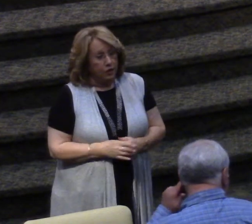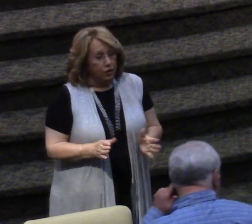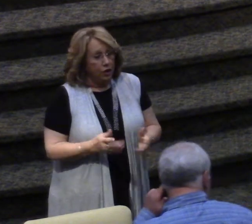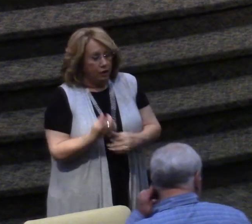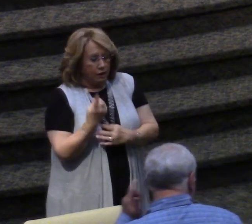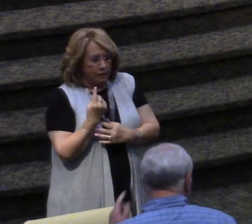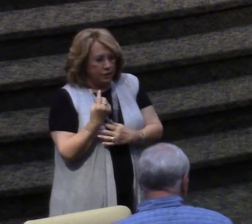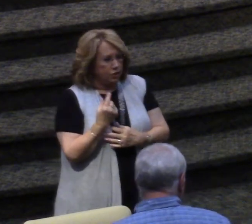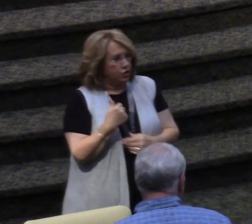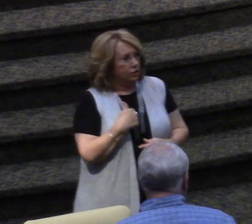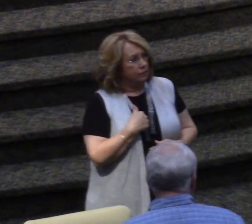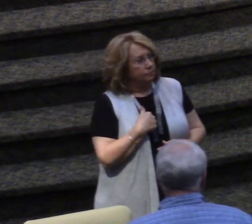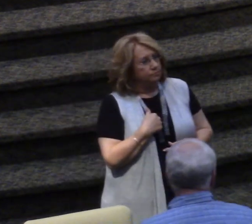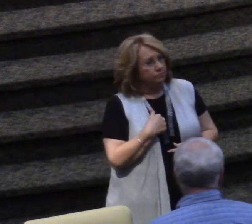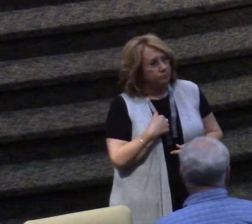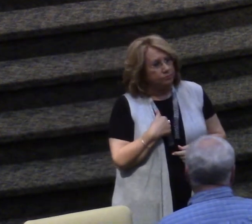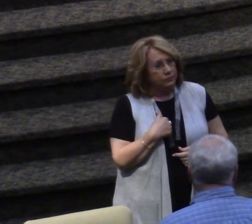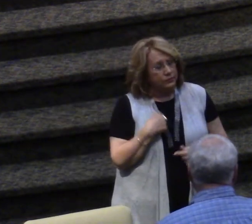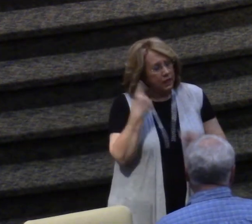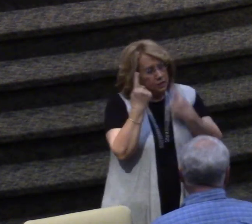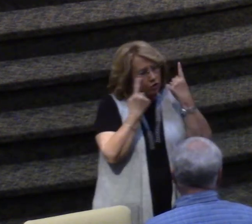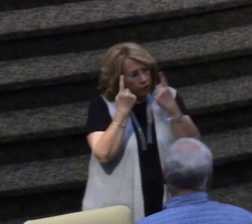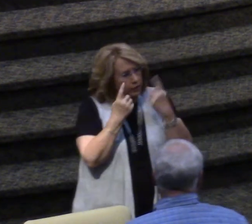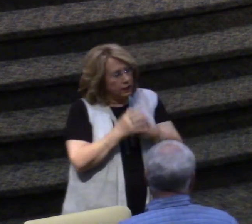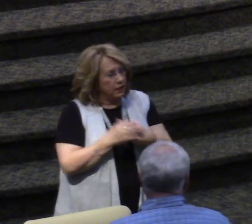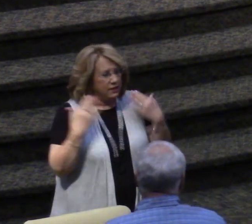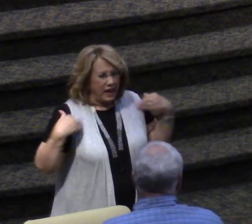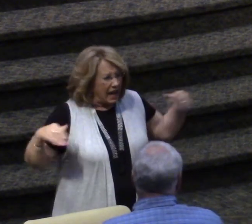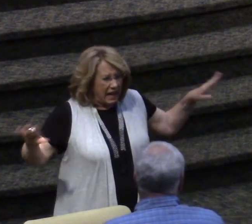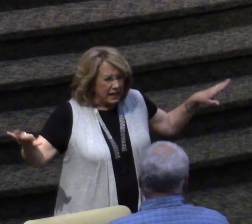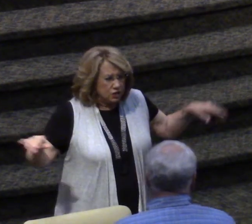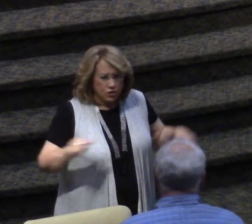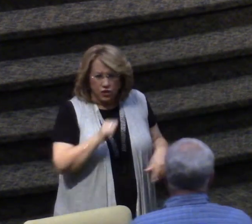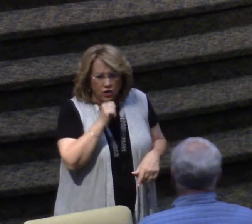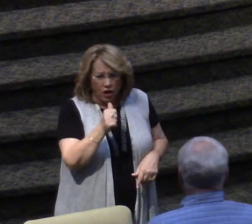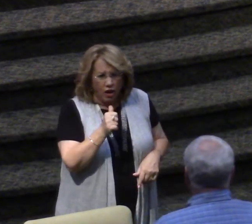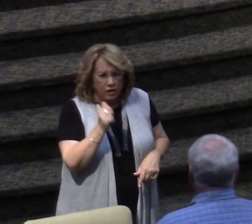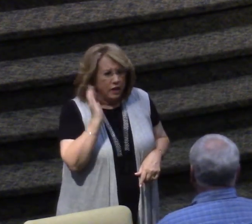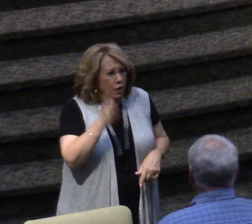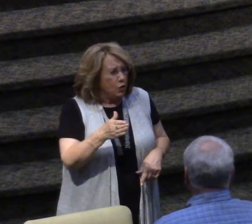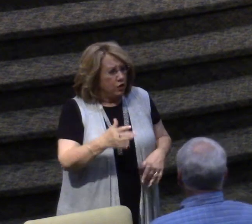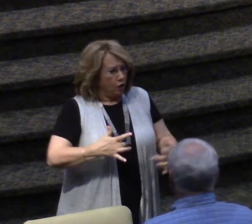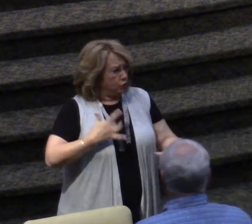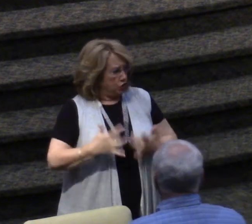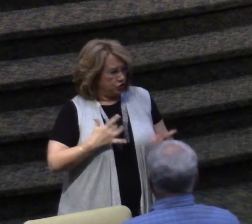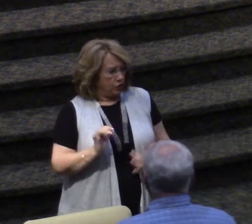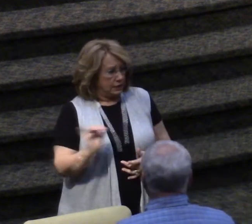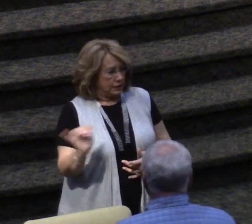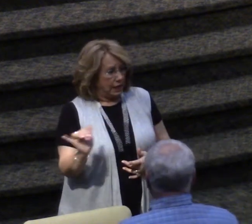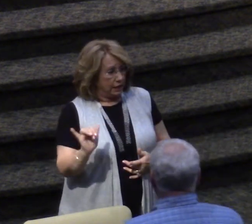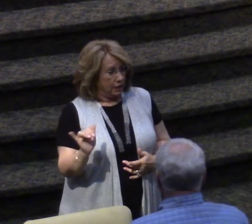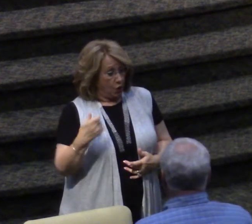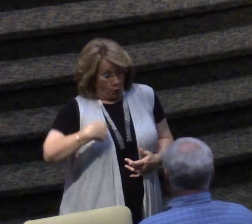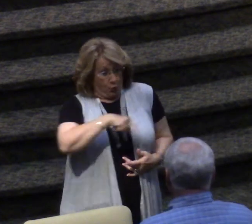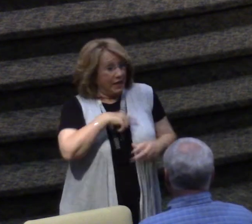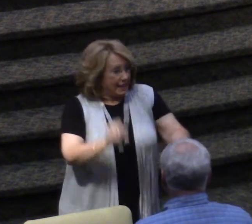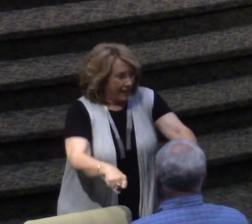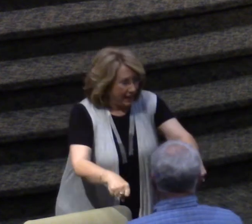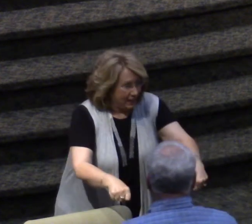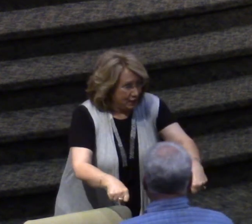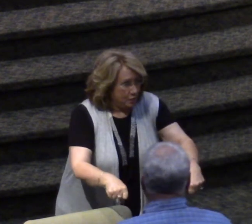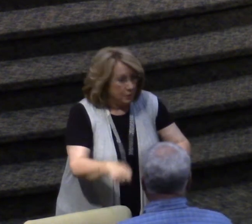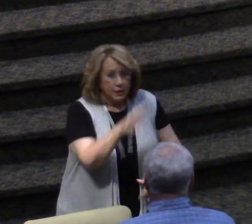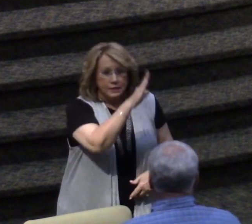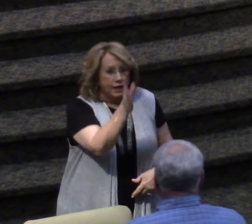year, I reckon it was. And I got thinking, well, the angels aren't going to rejoice quite like we can rejoice because they've never